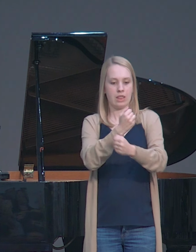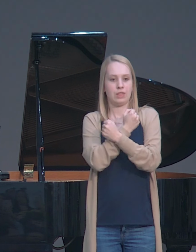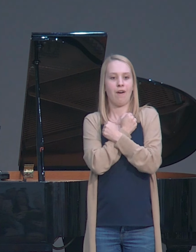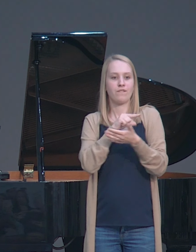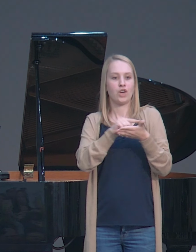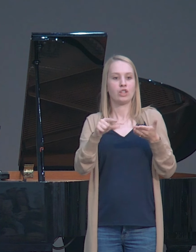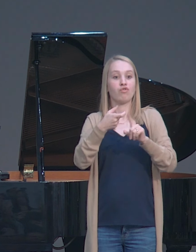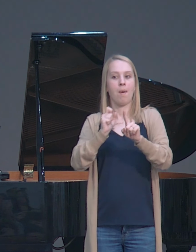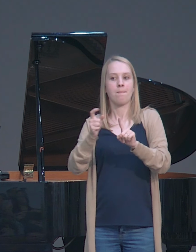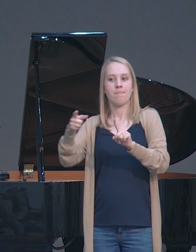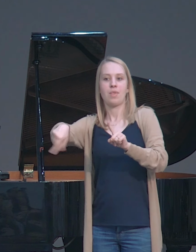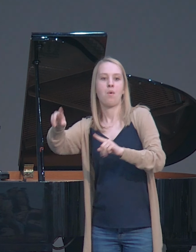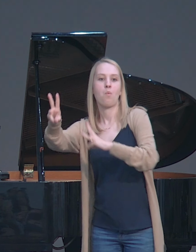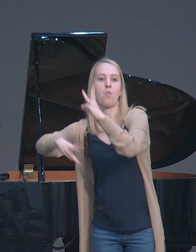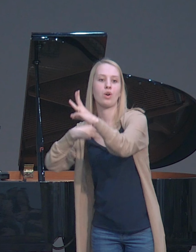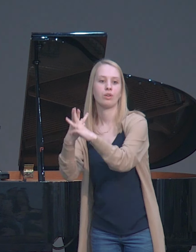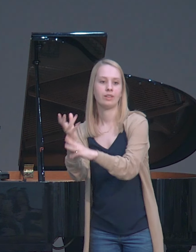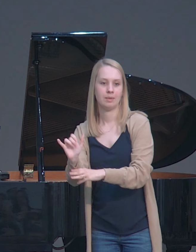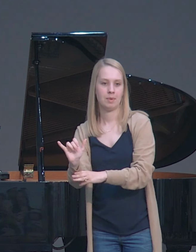world, by